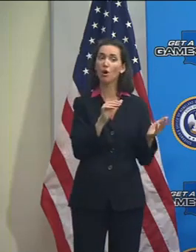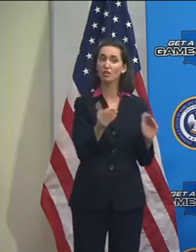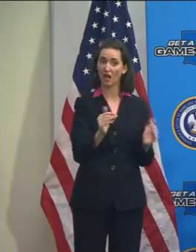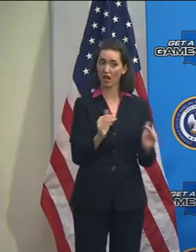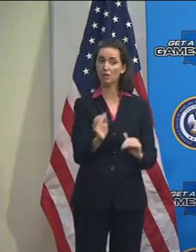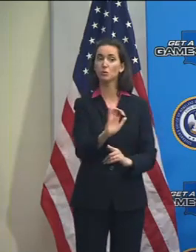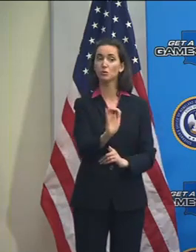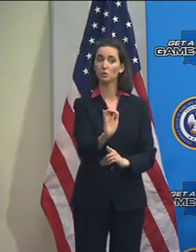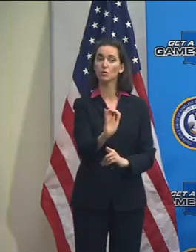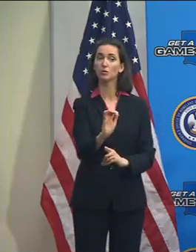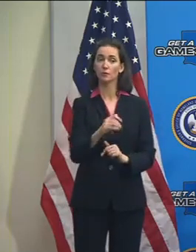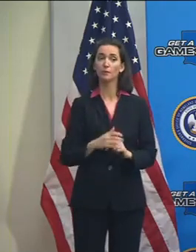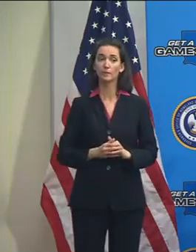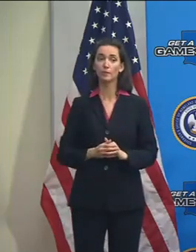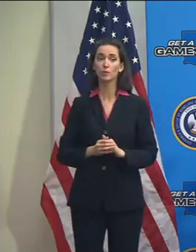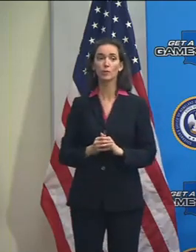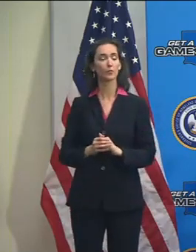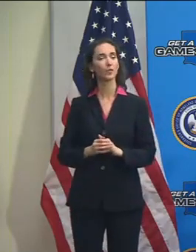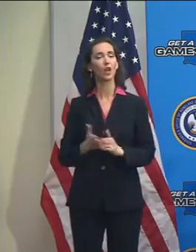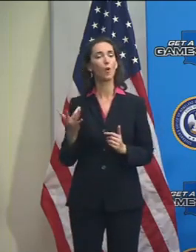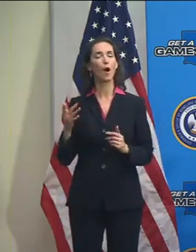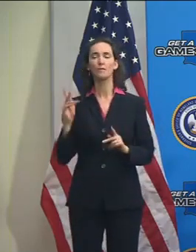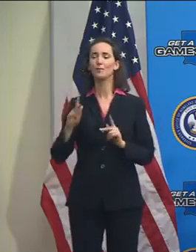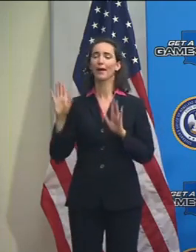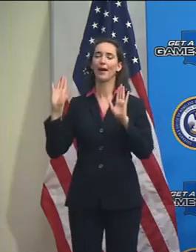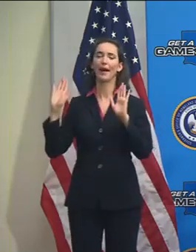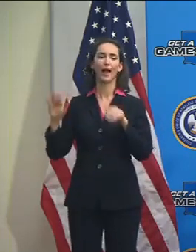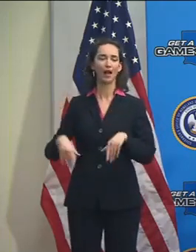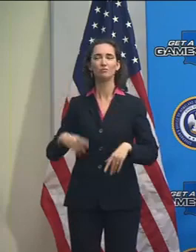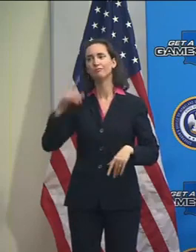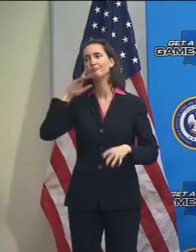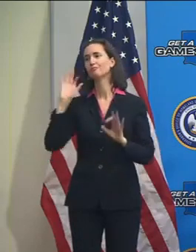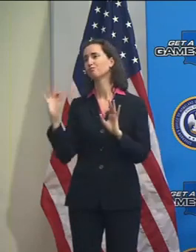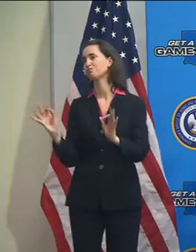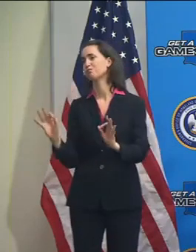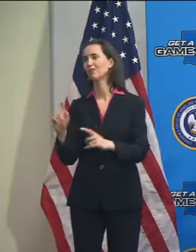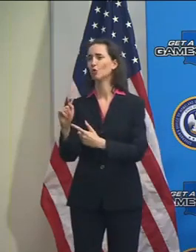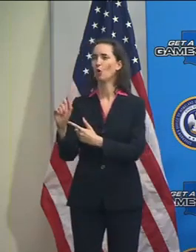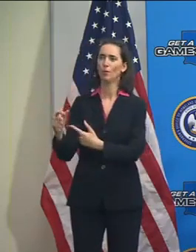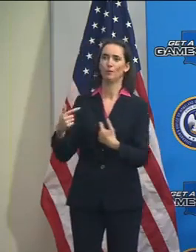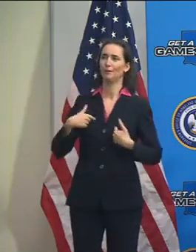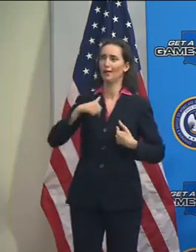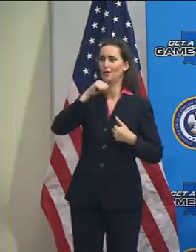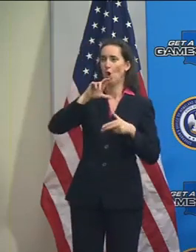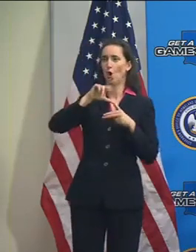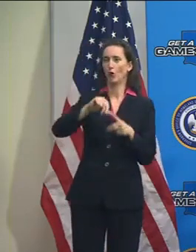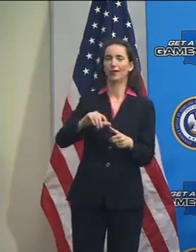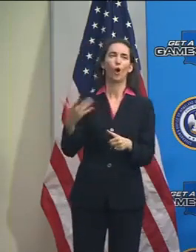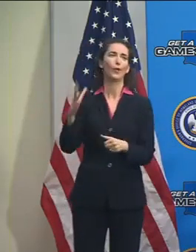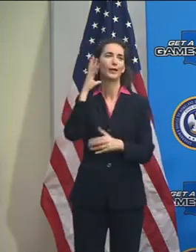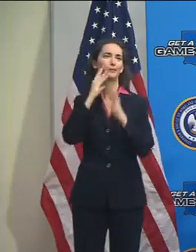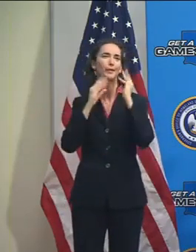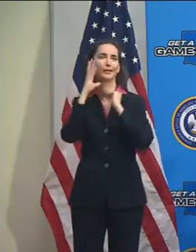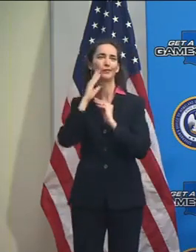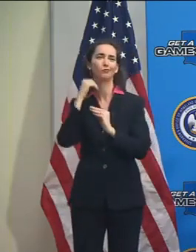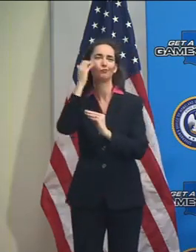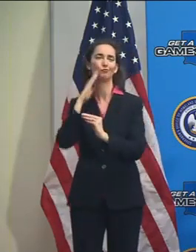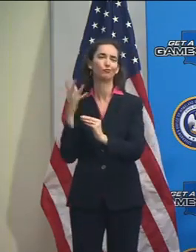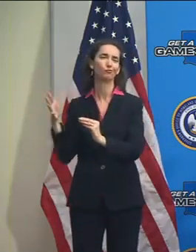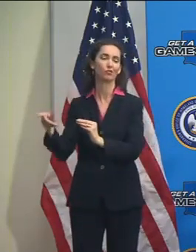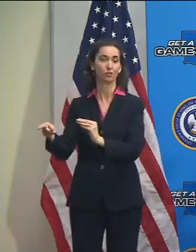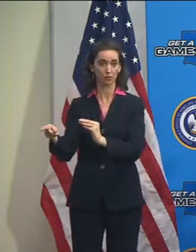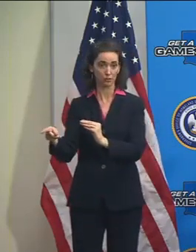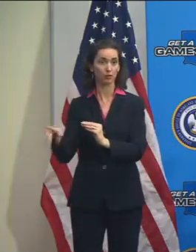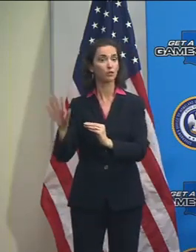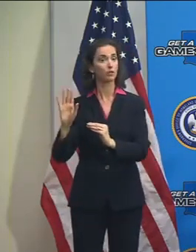tropical storms because of that. People put their guard down because they're not under the hurricane or they've been through this before. There's plenty of